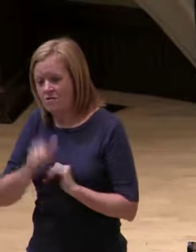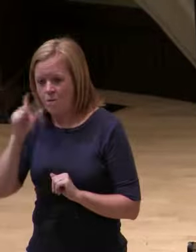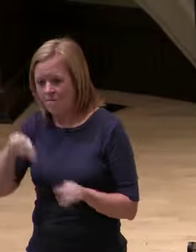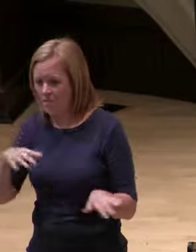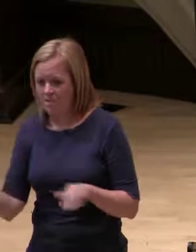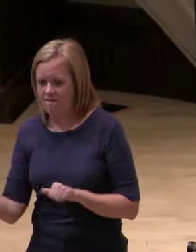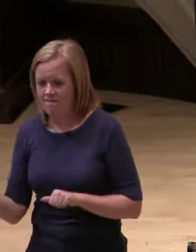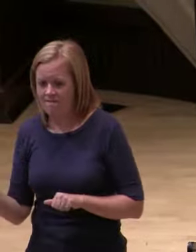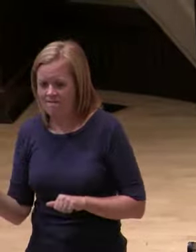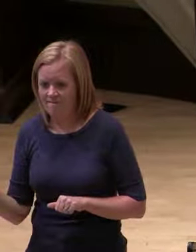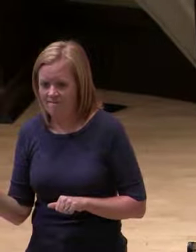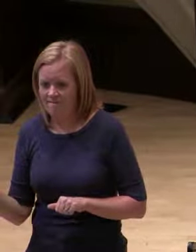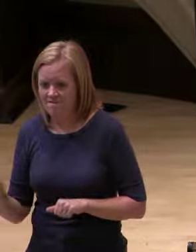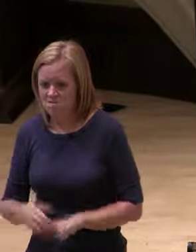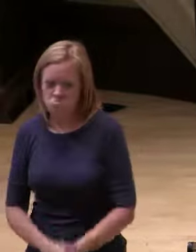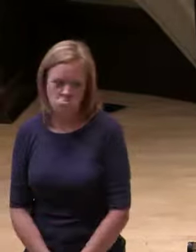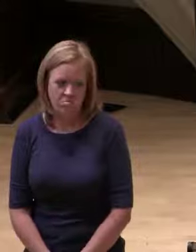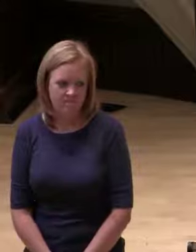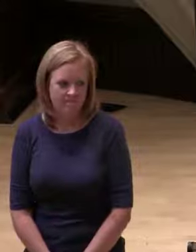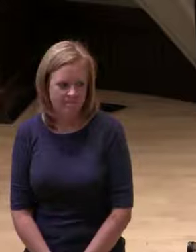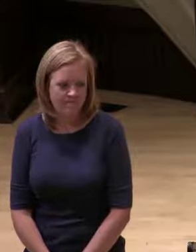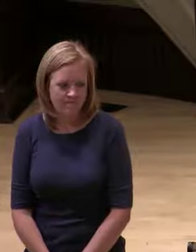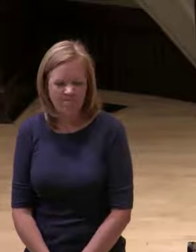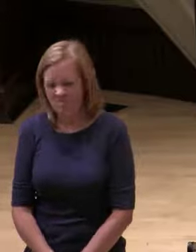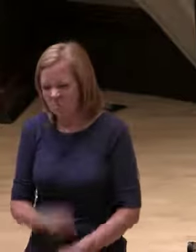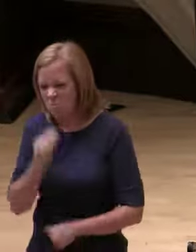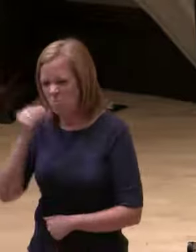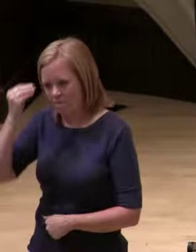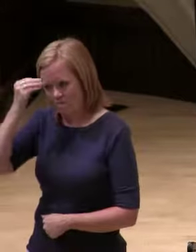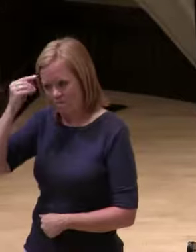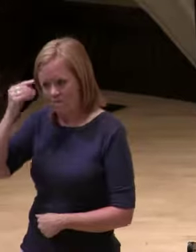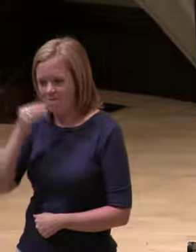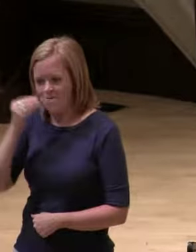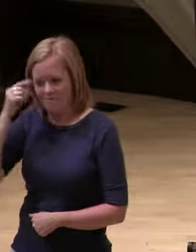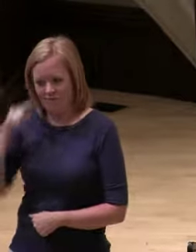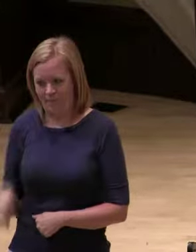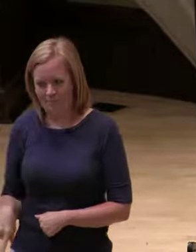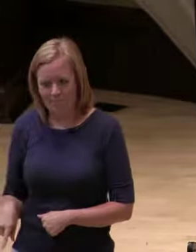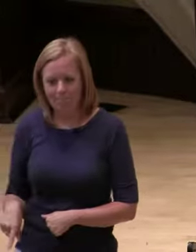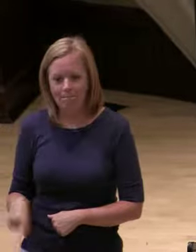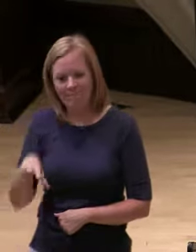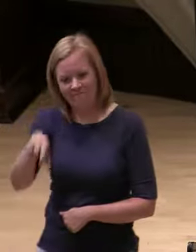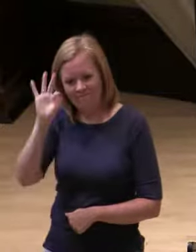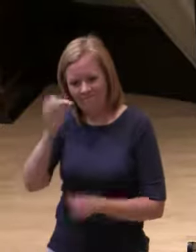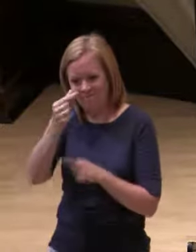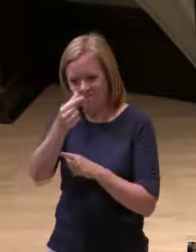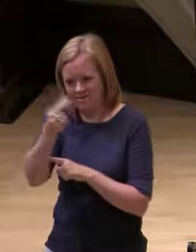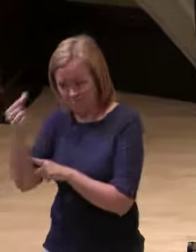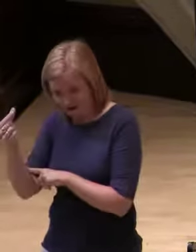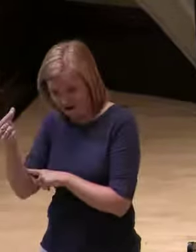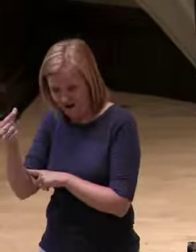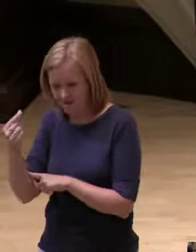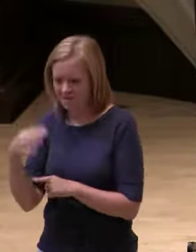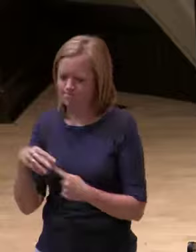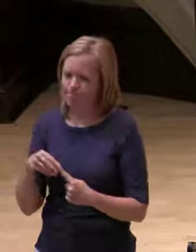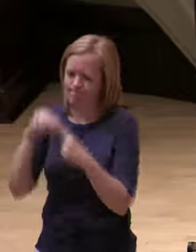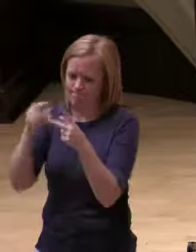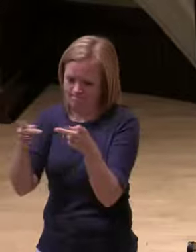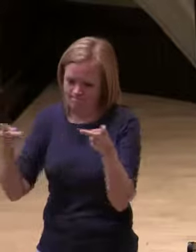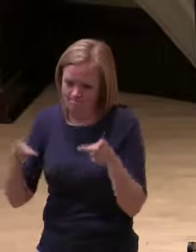leave." Yeah. It was home for him. He had found Grace of God to be a very special